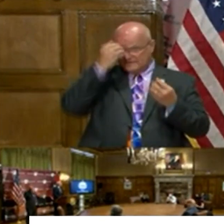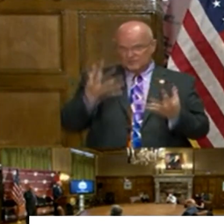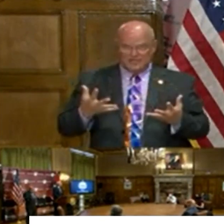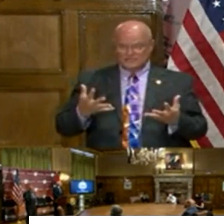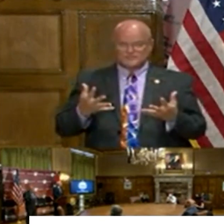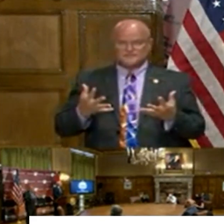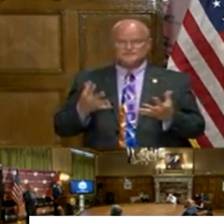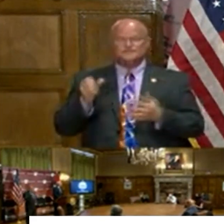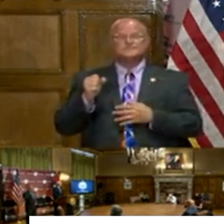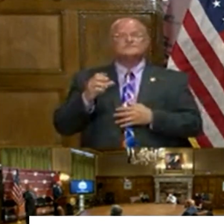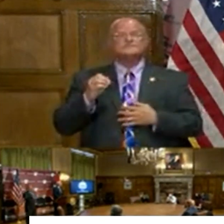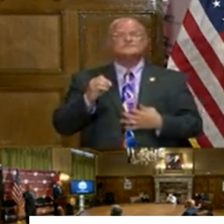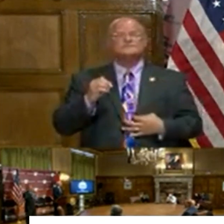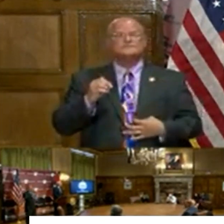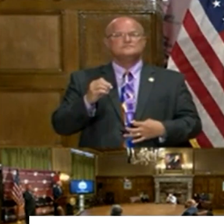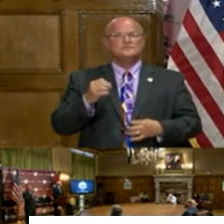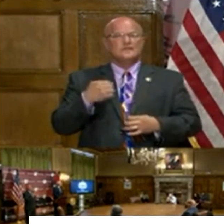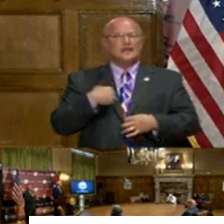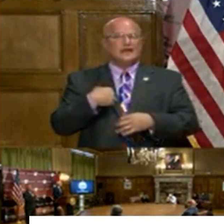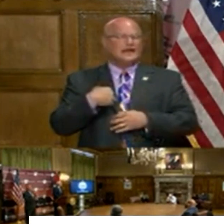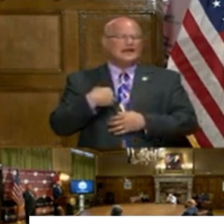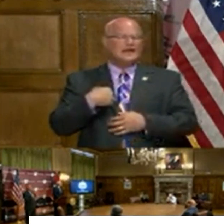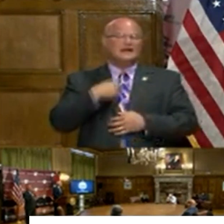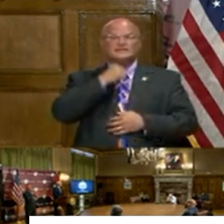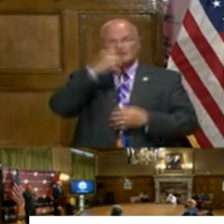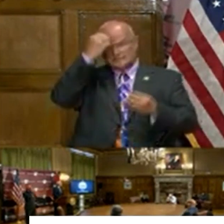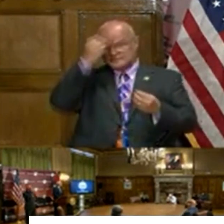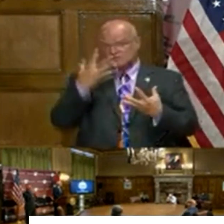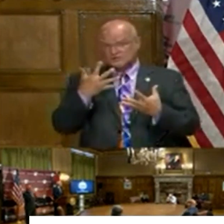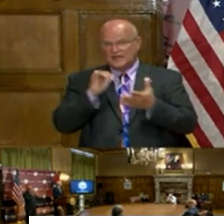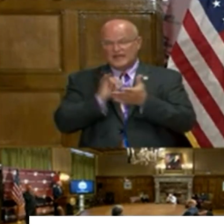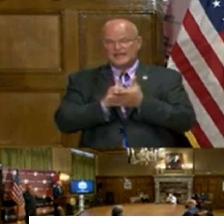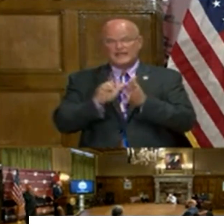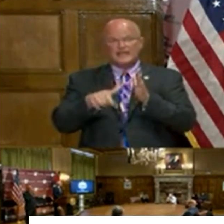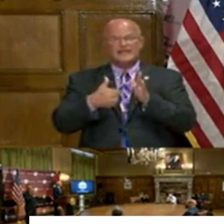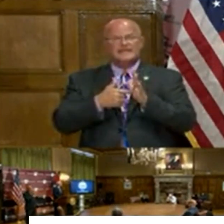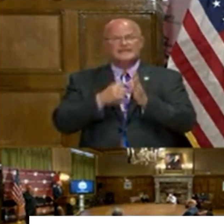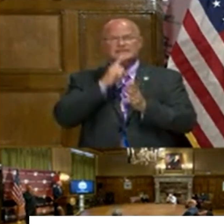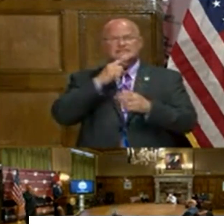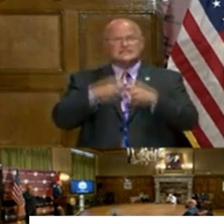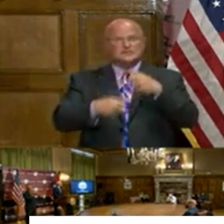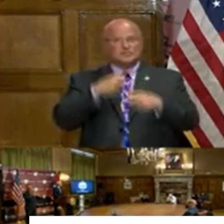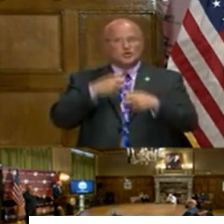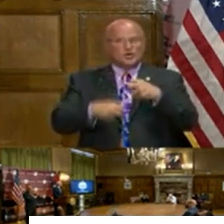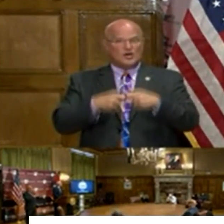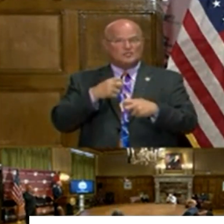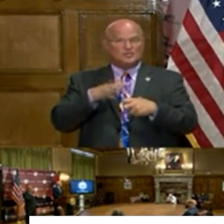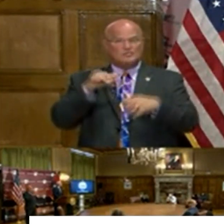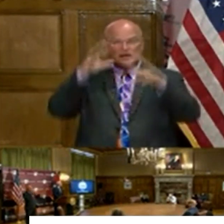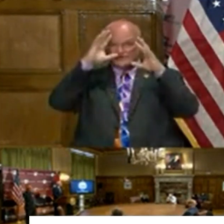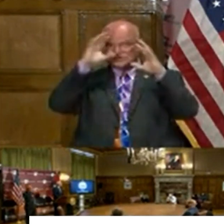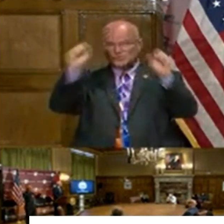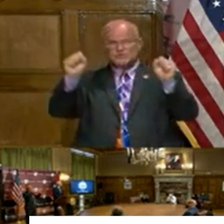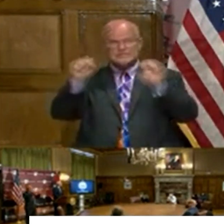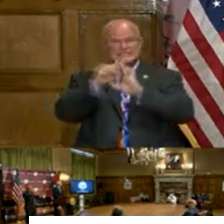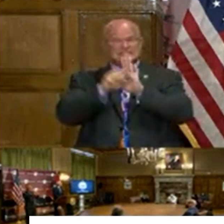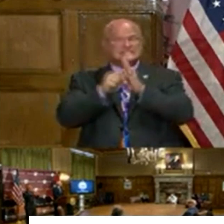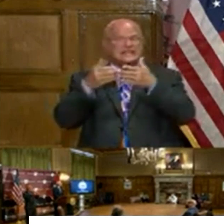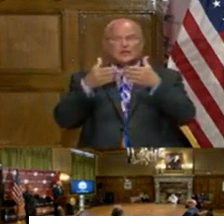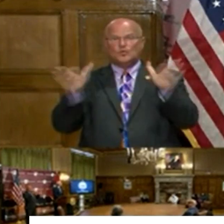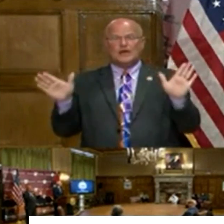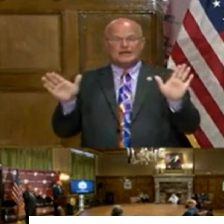me. So I have not been notified that this is a problem by superintendents